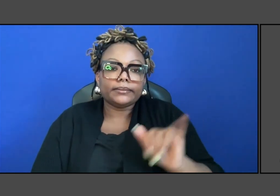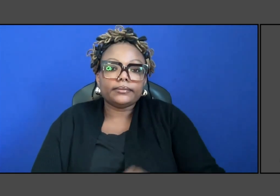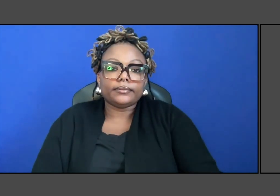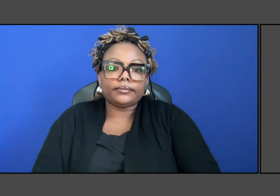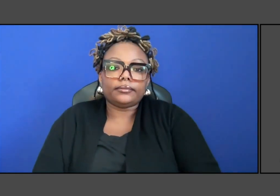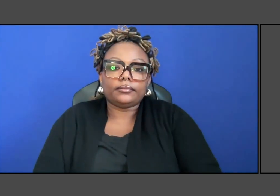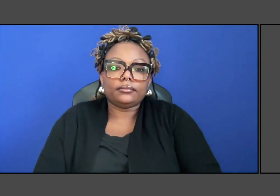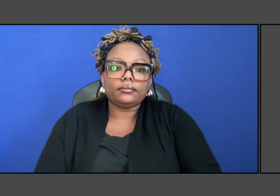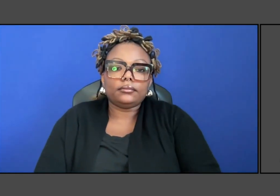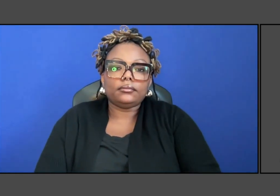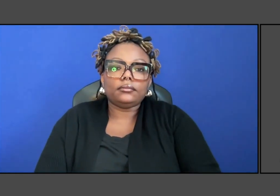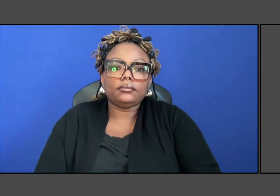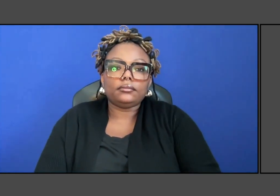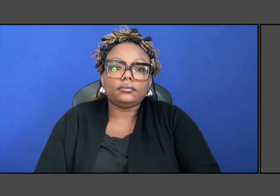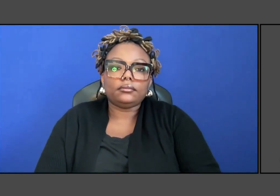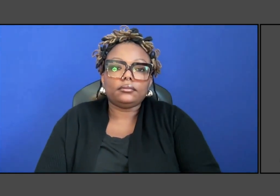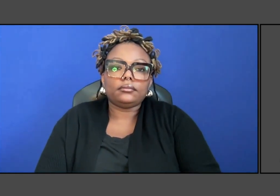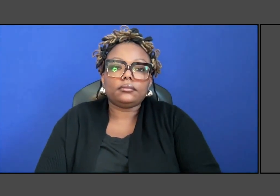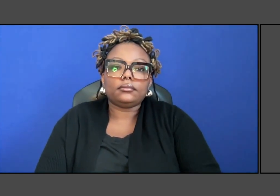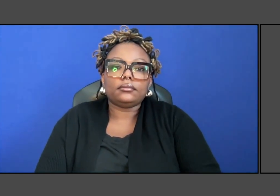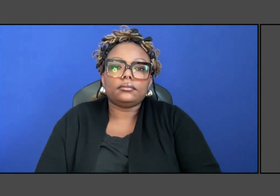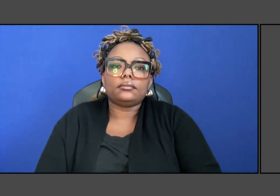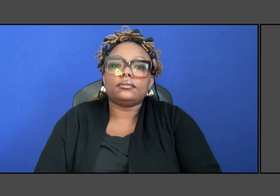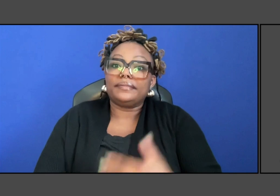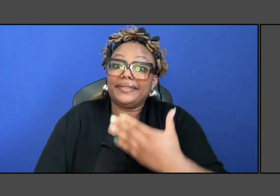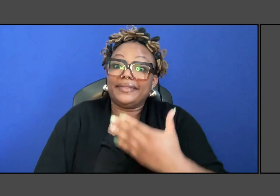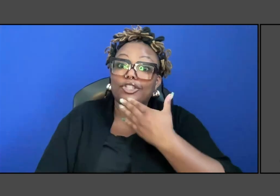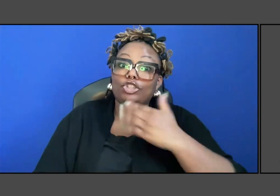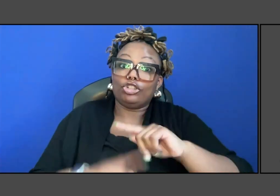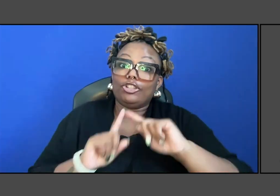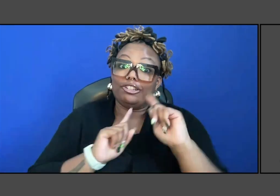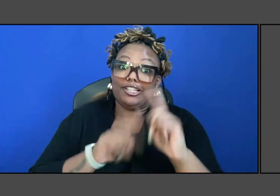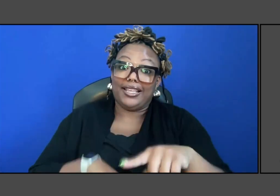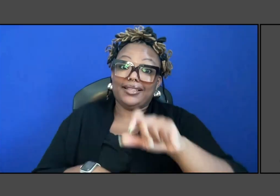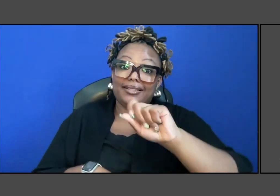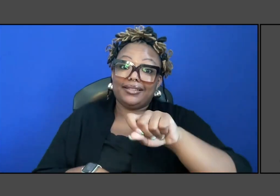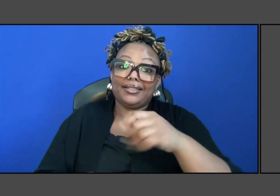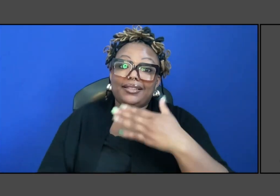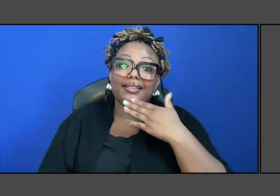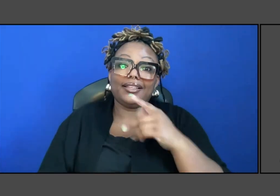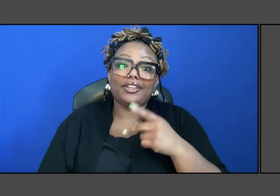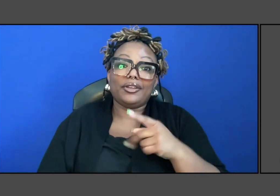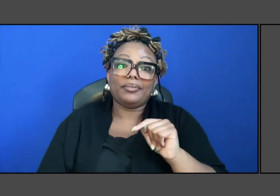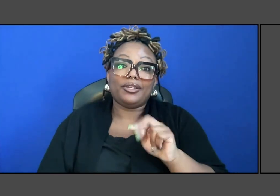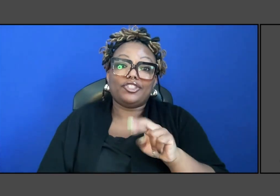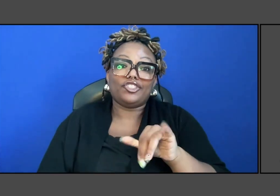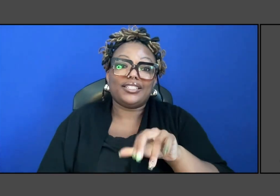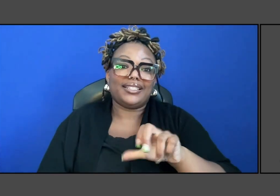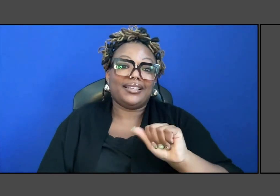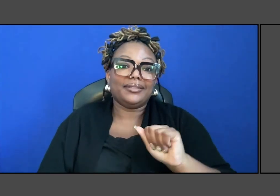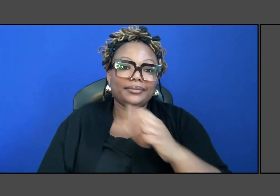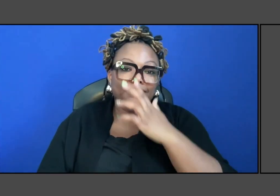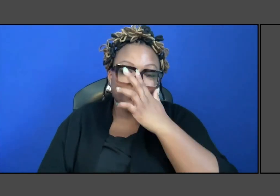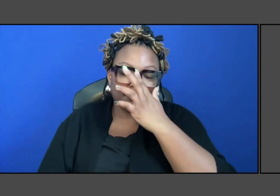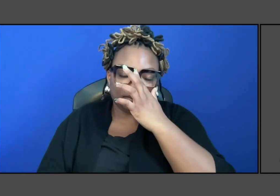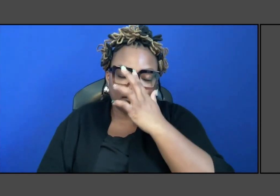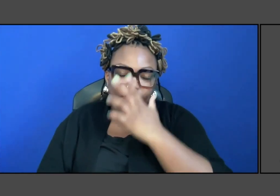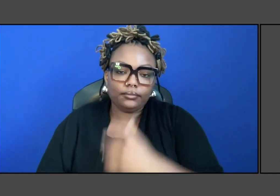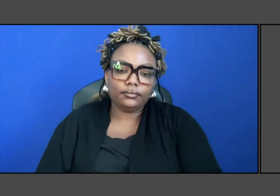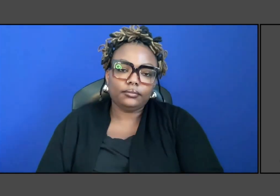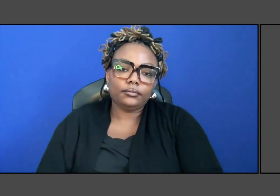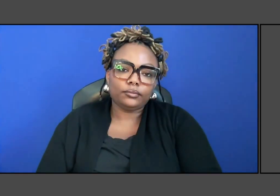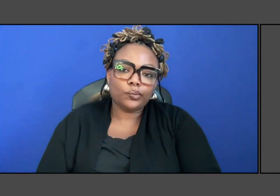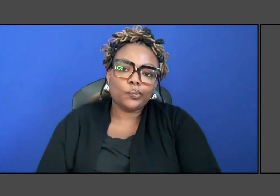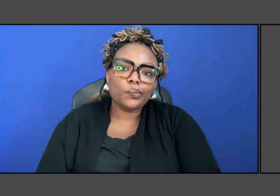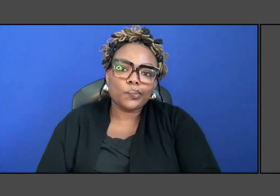I mean, that is a great answer. Thank you, Patricia. But but yes,